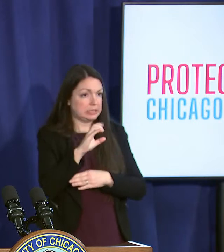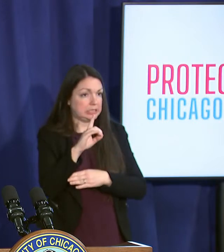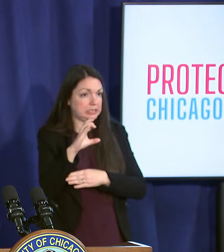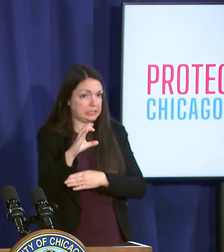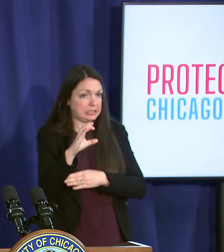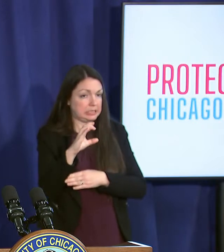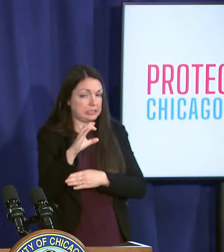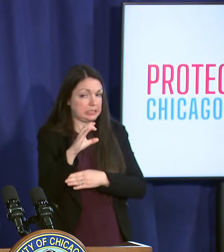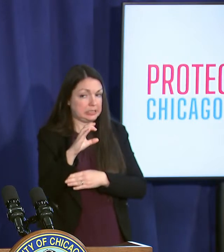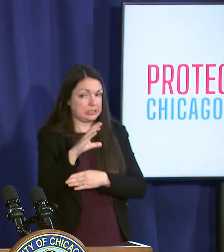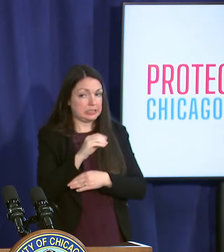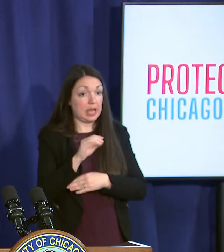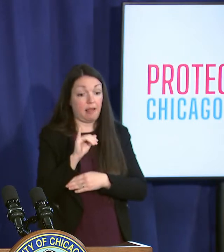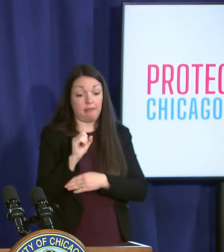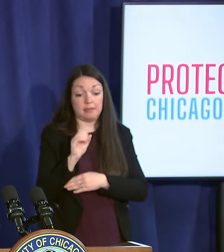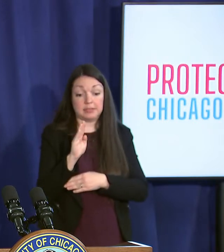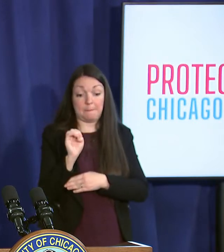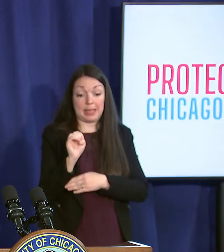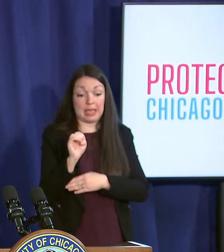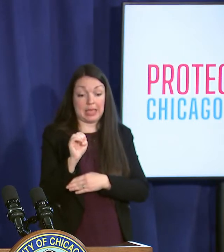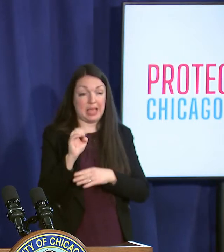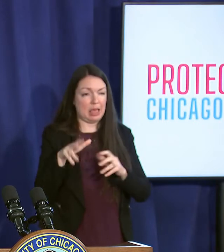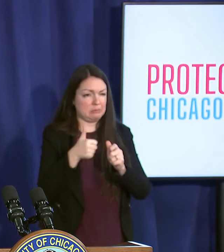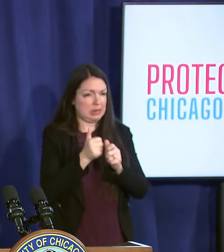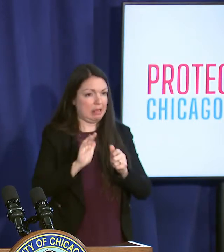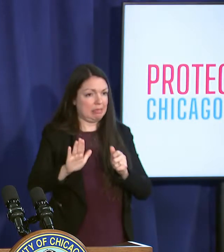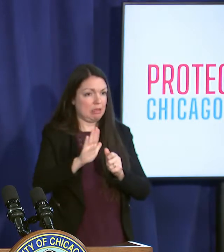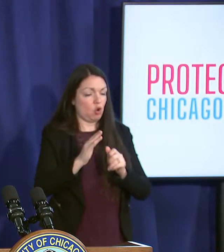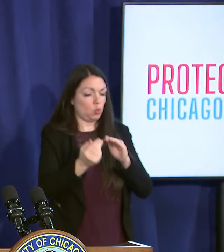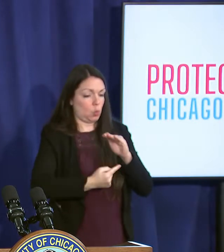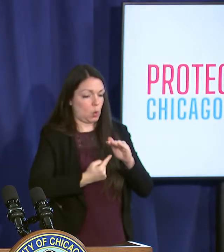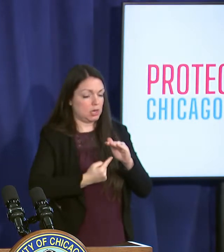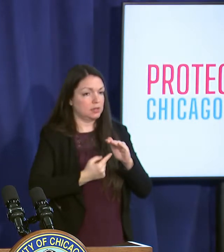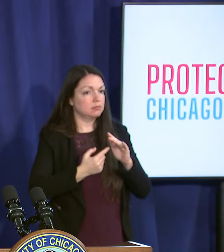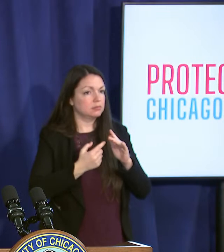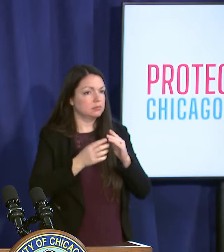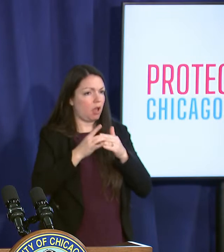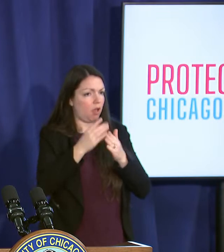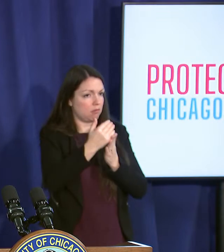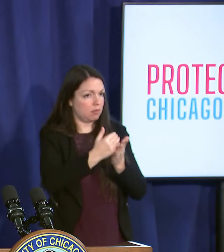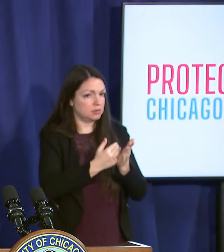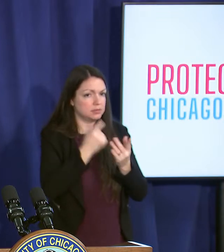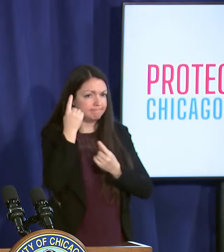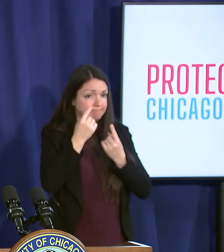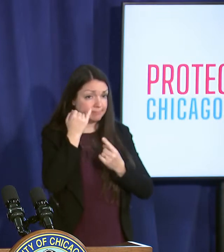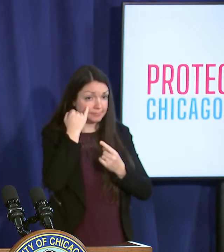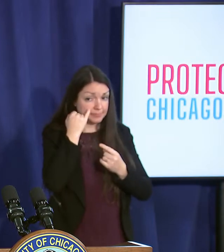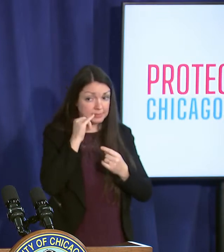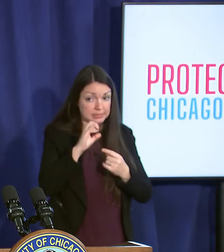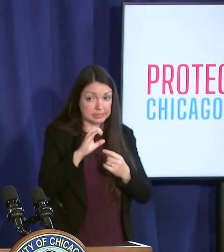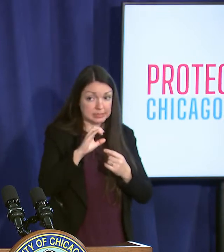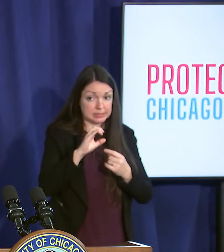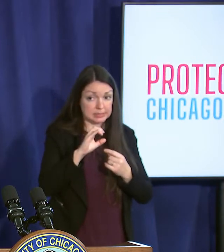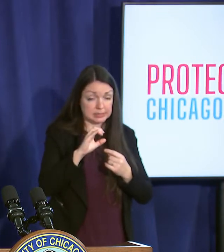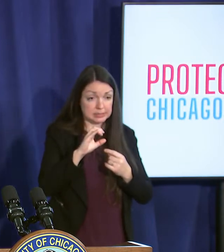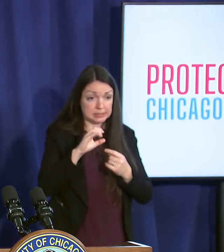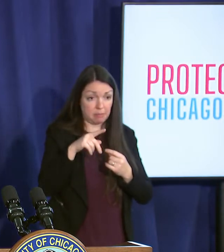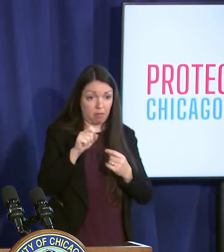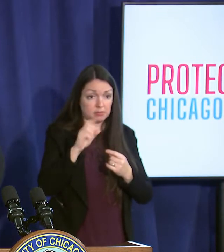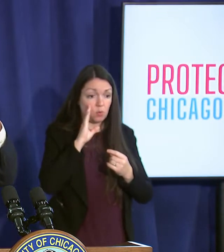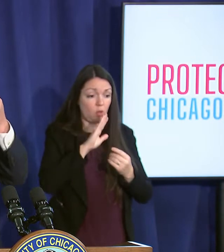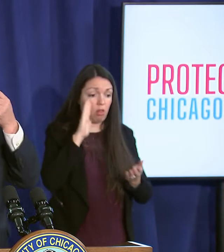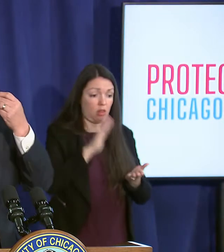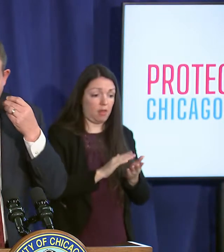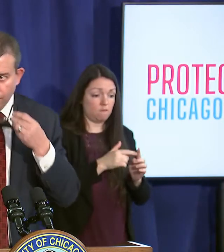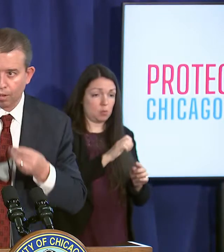now that ISB updated their quarantine guidelines, does CPS have any plans to shorten its quarantine policy from 10 to